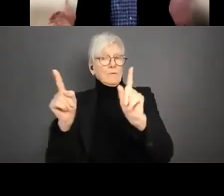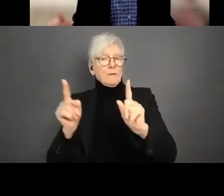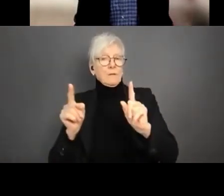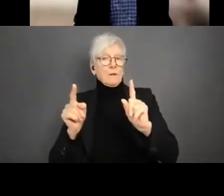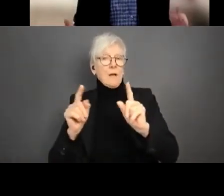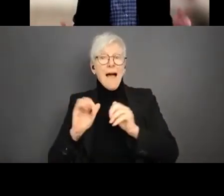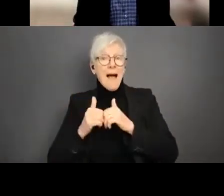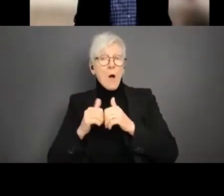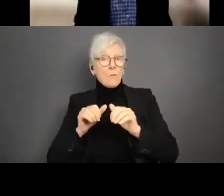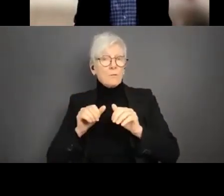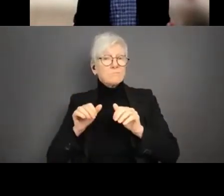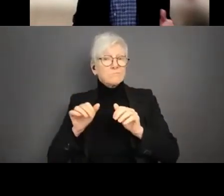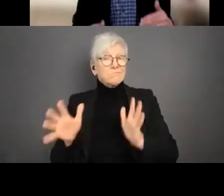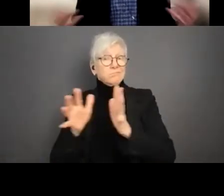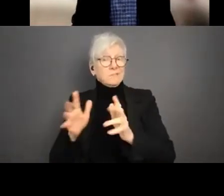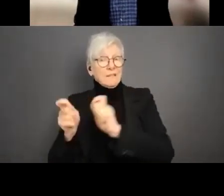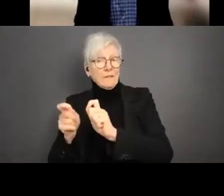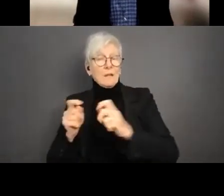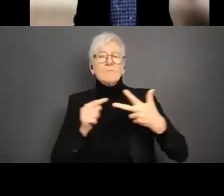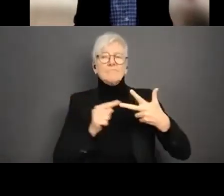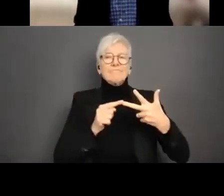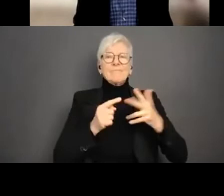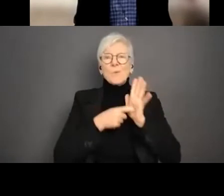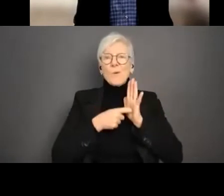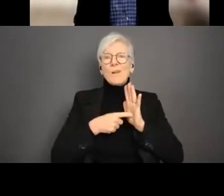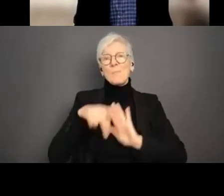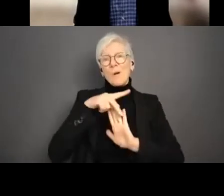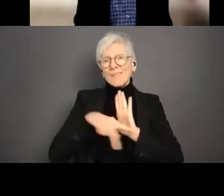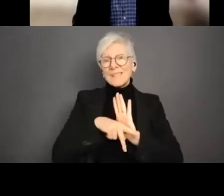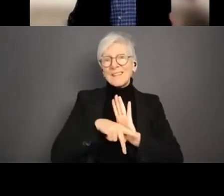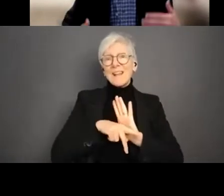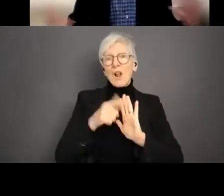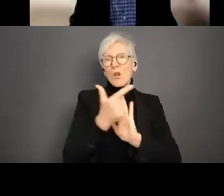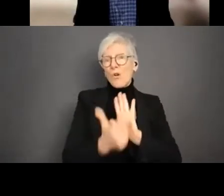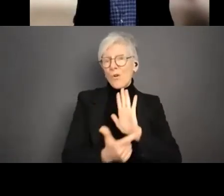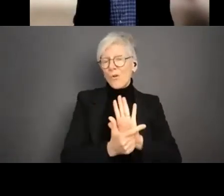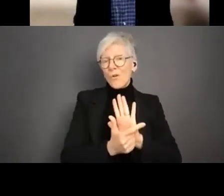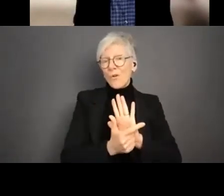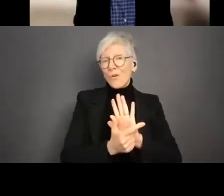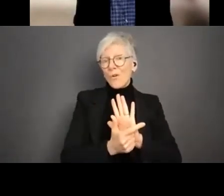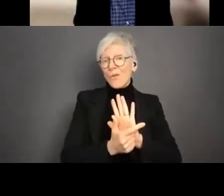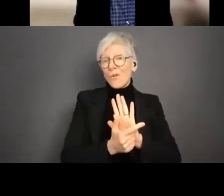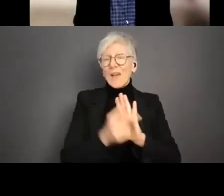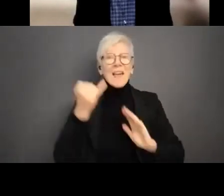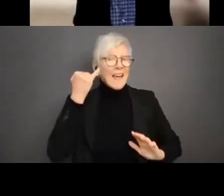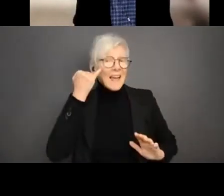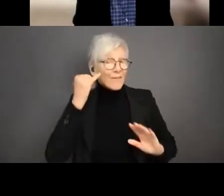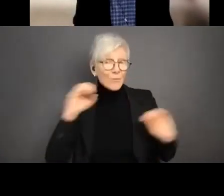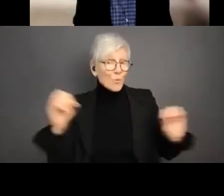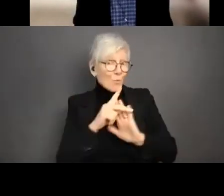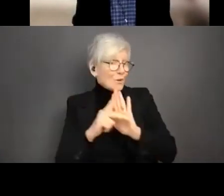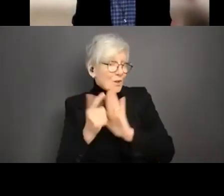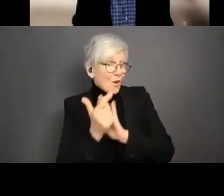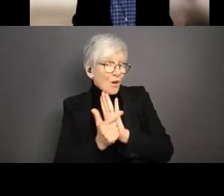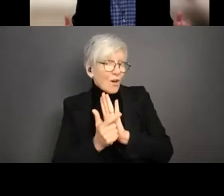have proper policies and laws, then we'll have the same repeat that we did during the pandemic, where 80% of people who died